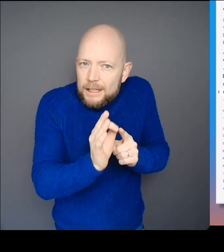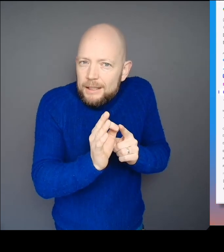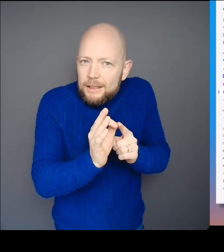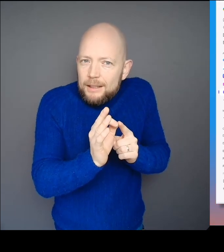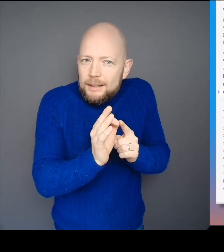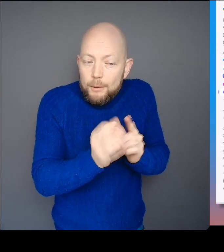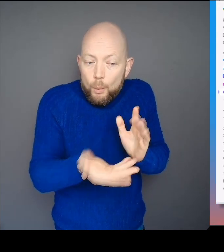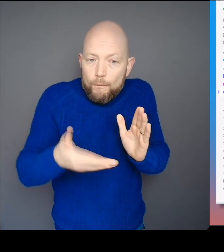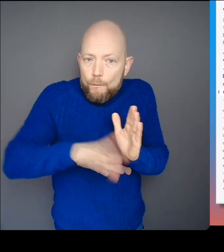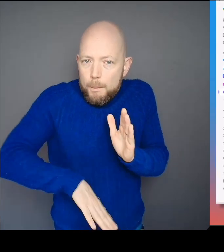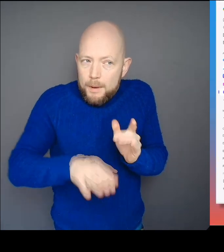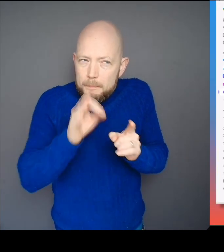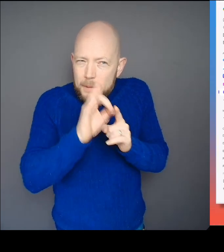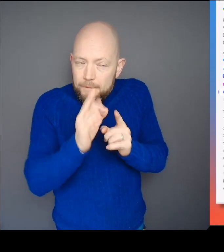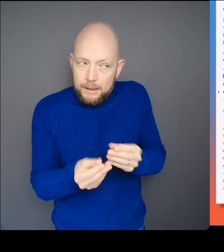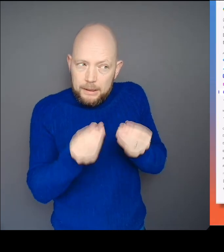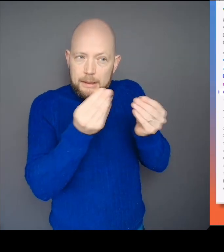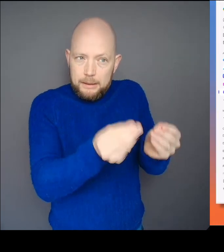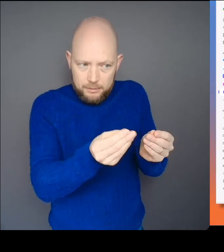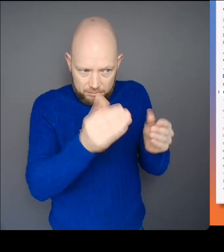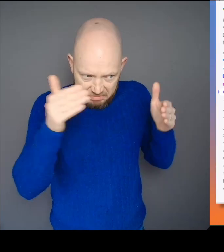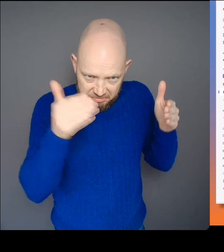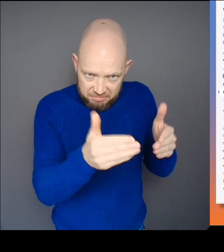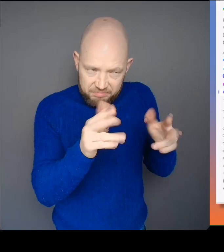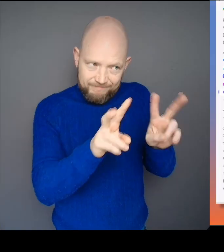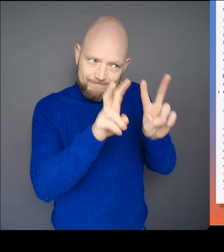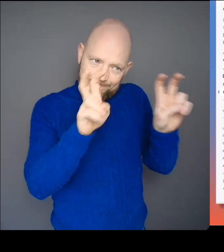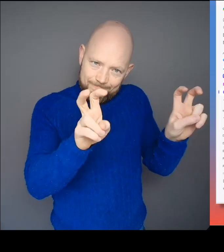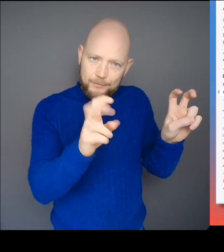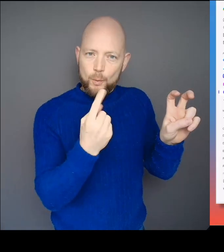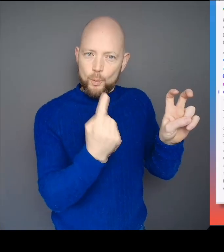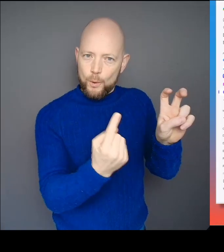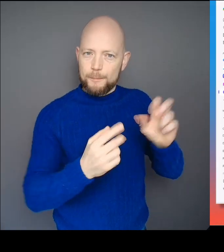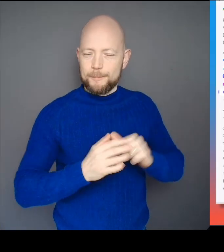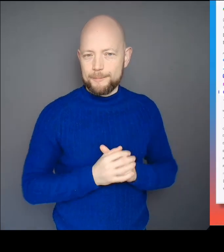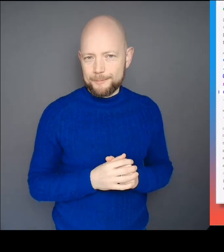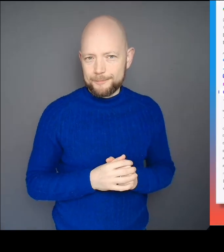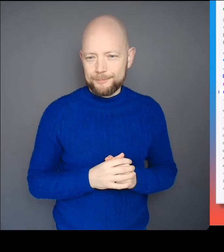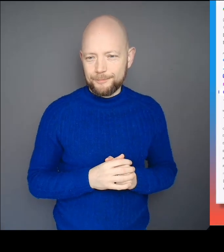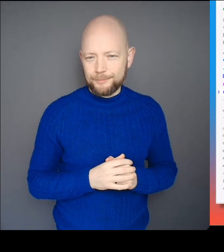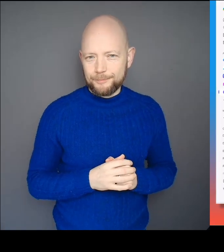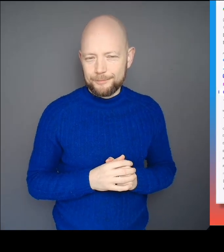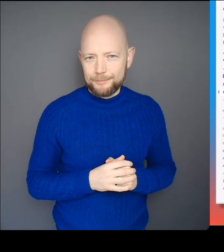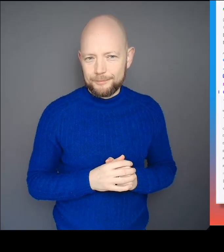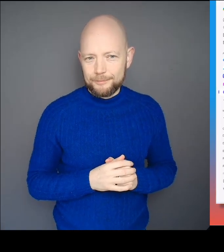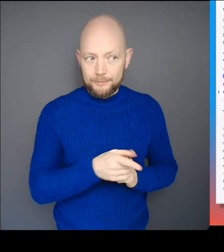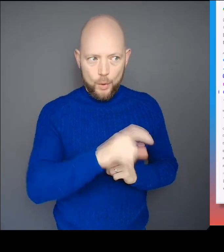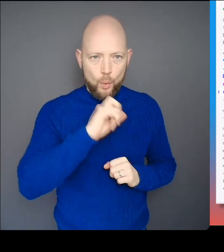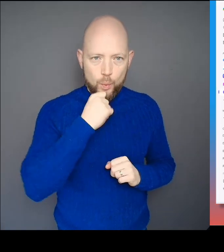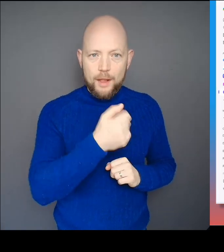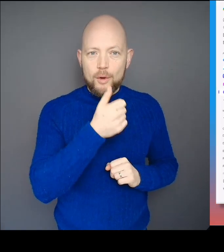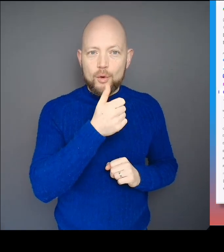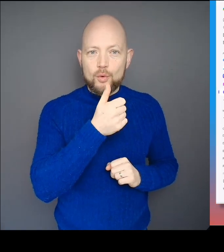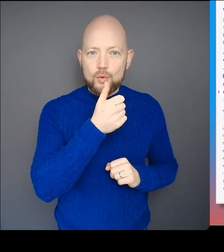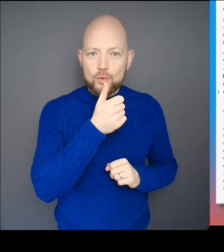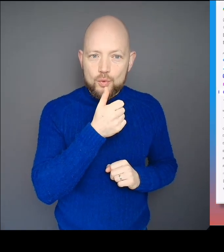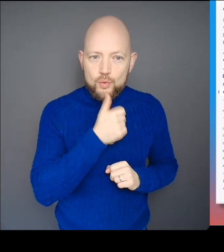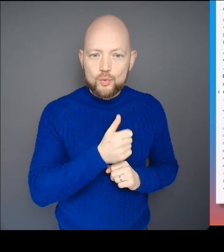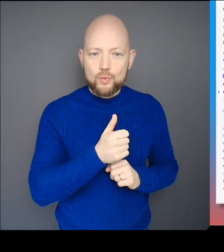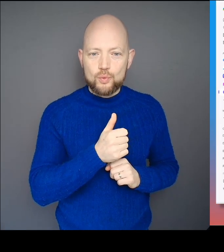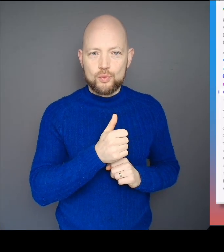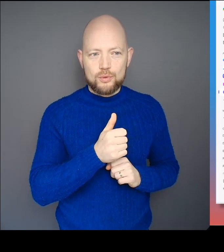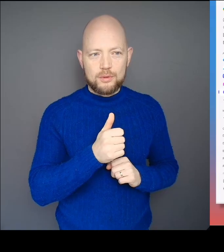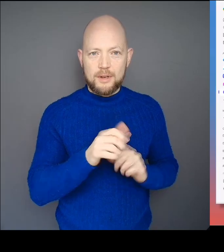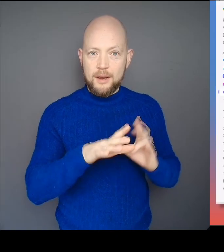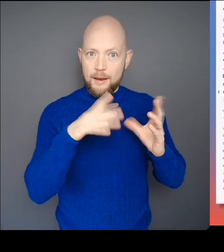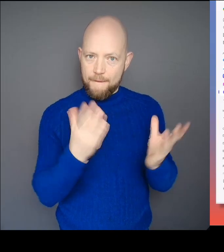sources. We're going to check that because I only want it. It's got in the instructions there that its remit is that we should only, work with what's in